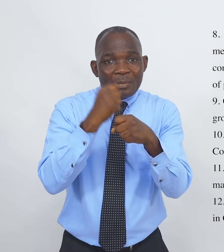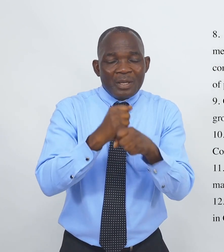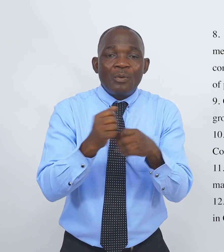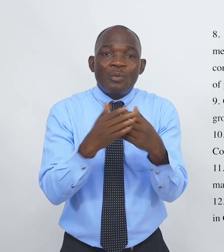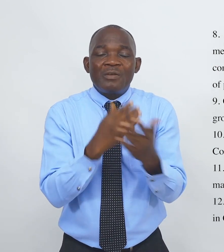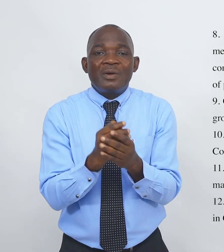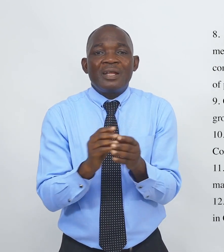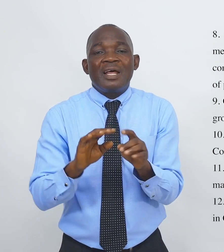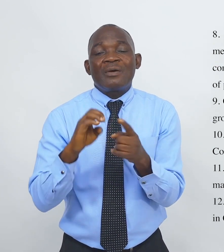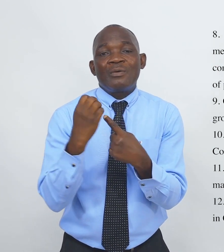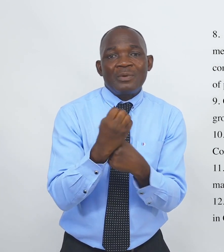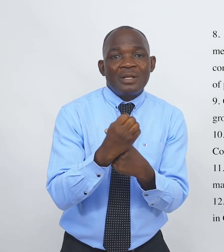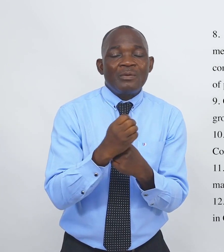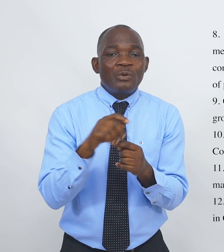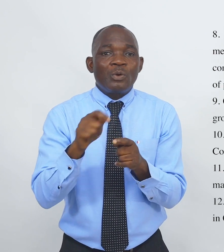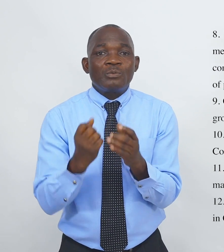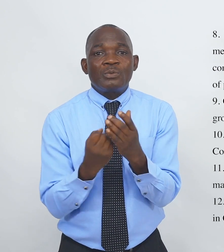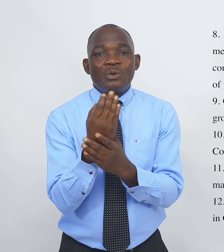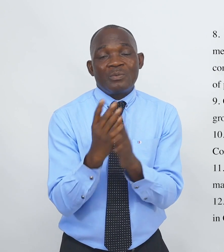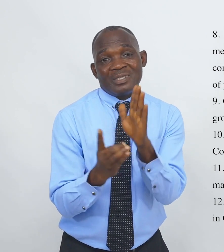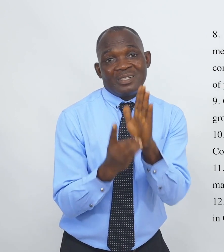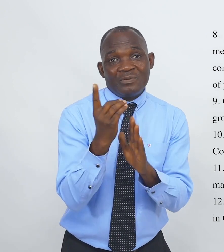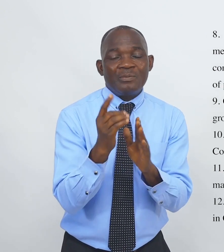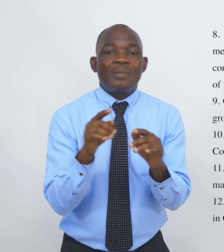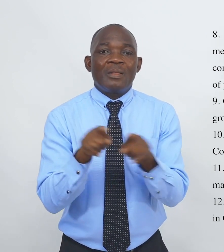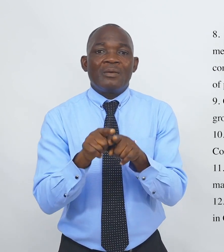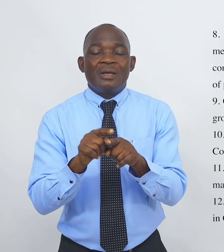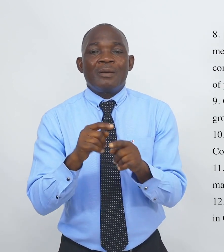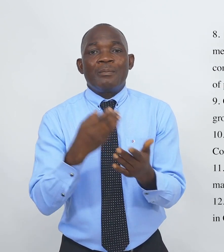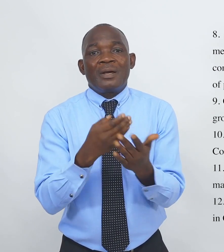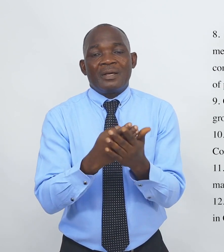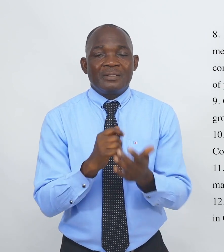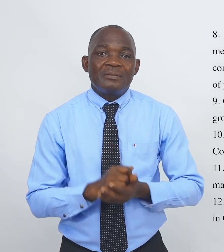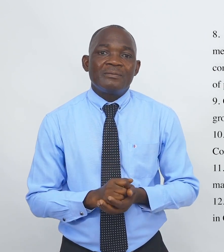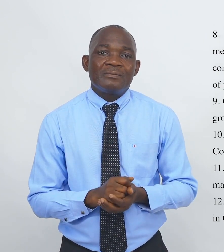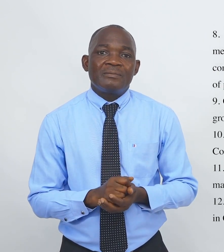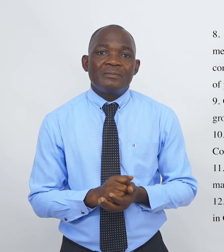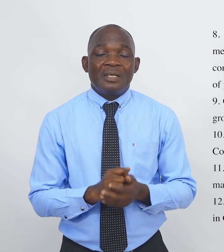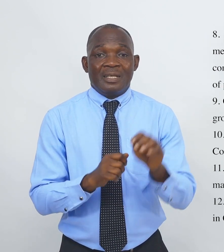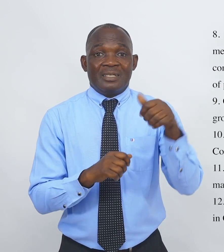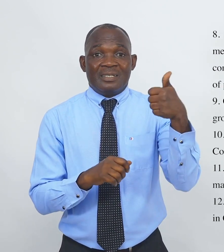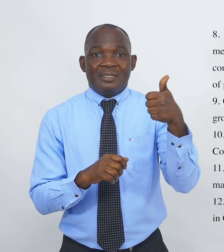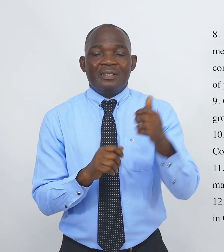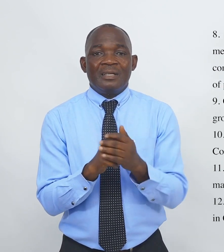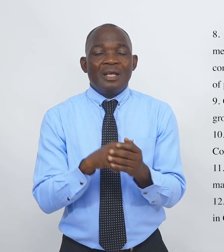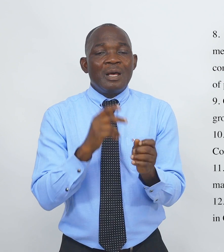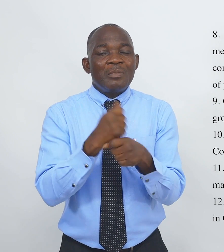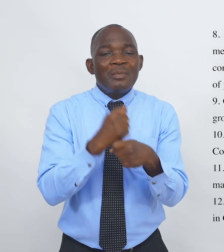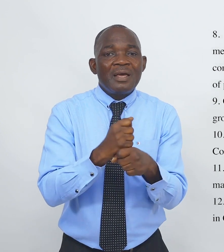the necessary atmosphere for the orderly growth and development of the capital market. 10. Perform the